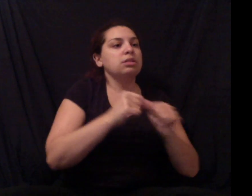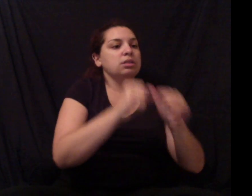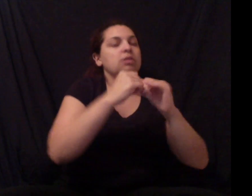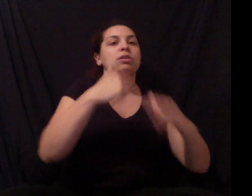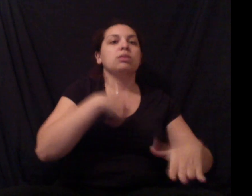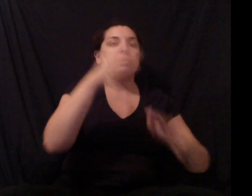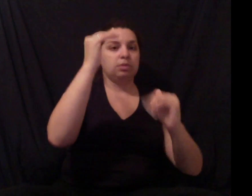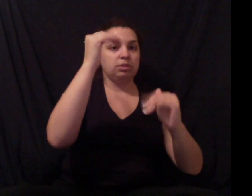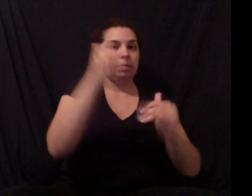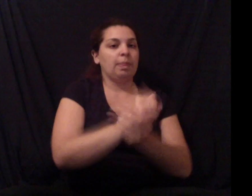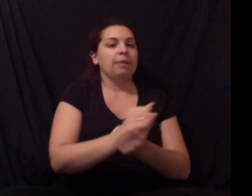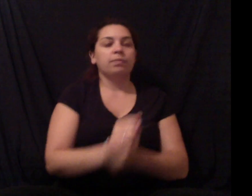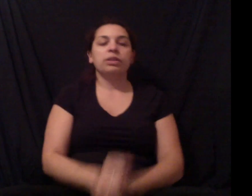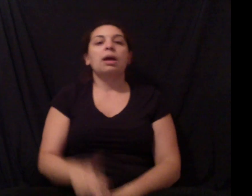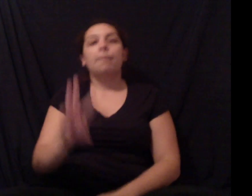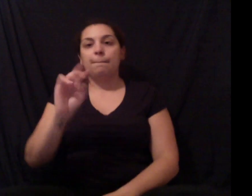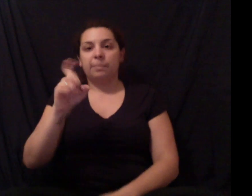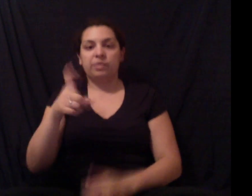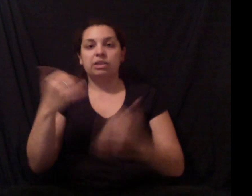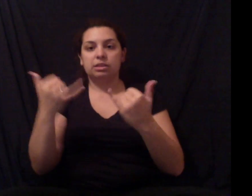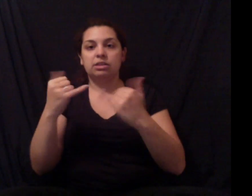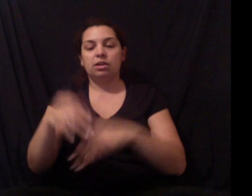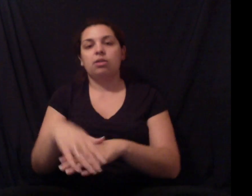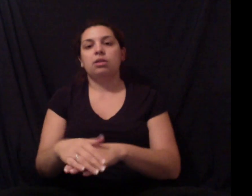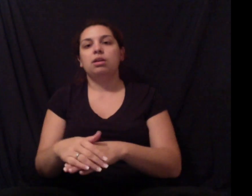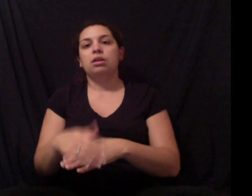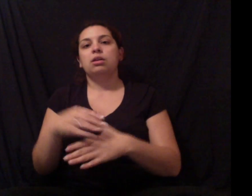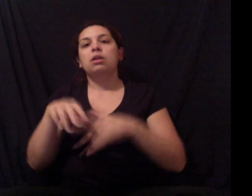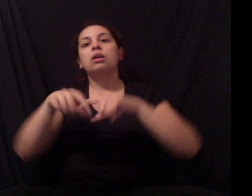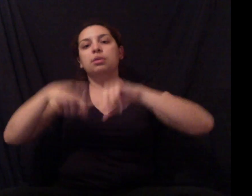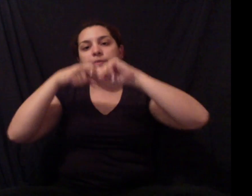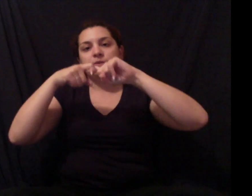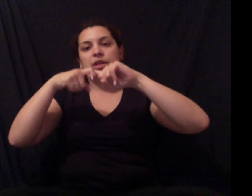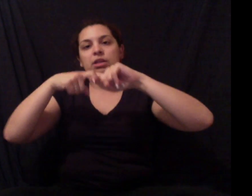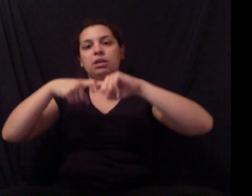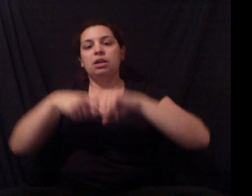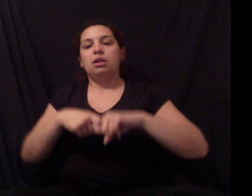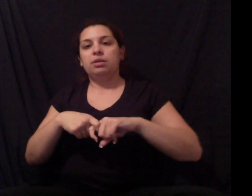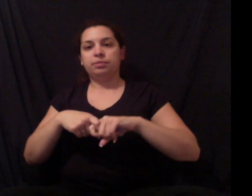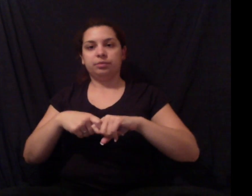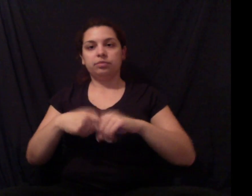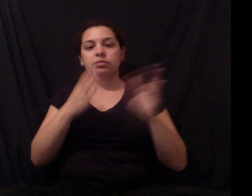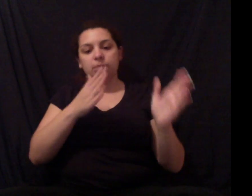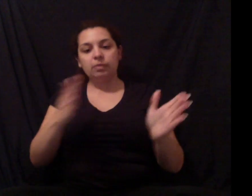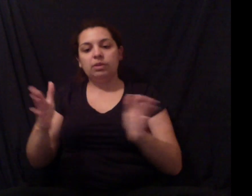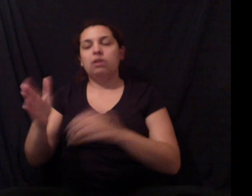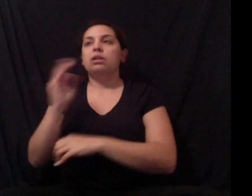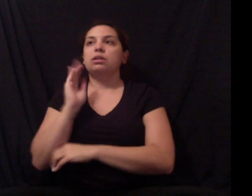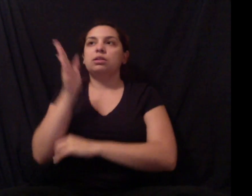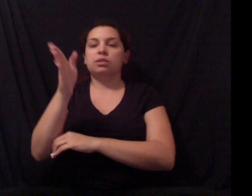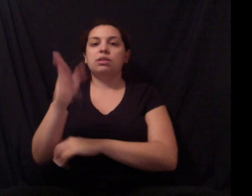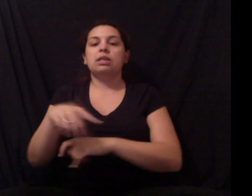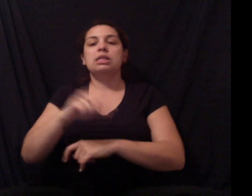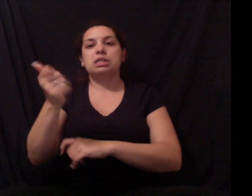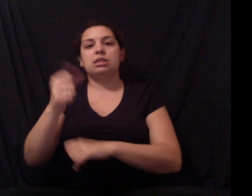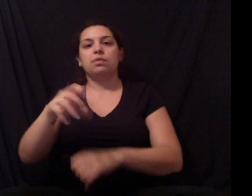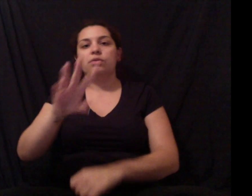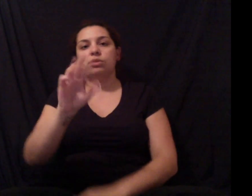kept me going. Max is currently on a little break, recharging his batteries and planning the next big steps for Smooth McGroove. I'm at a phase where, I've taken a few months